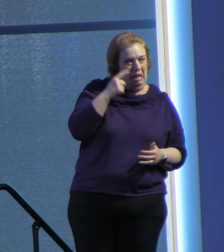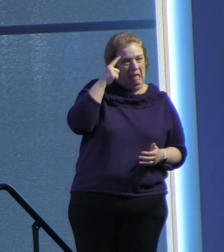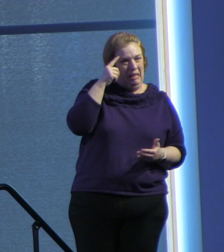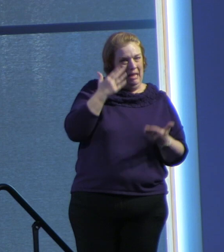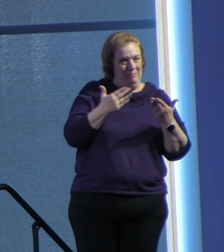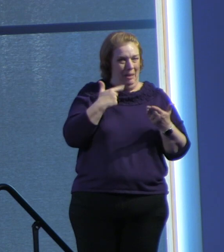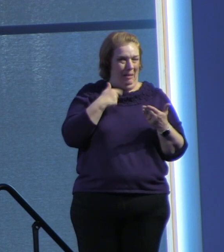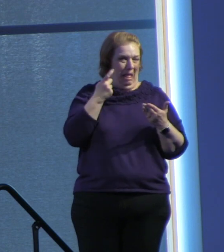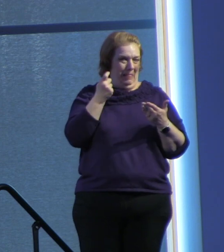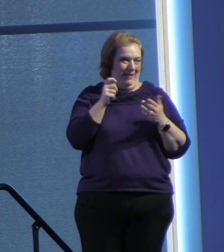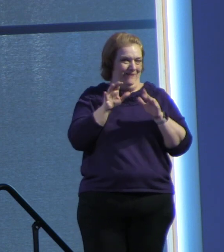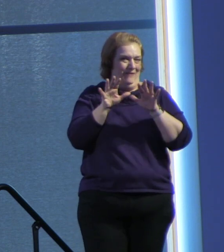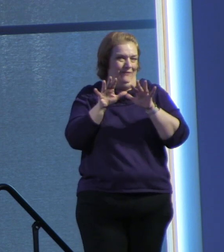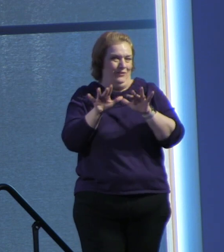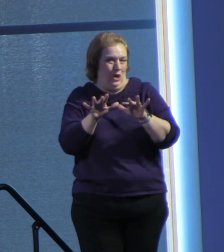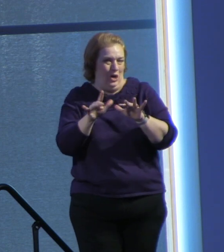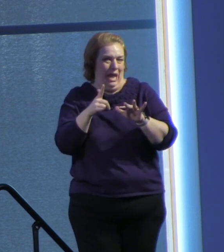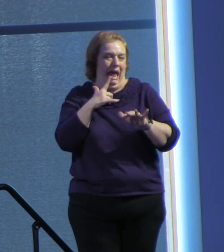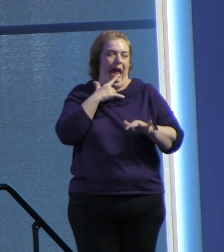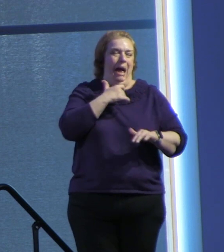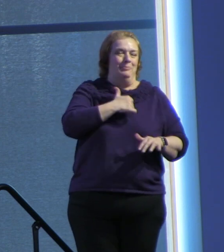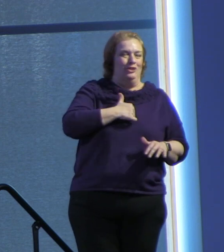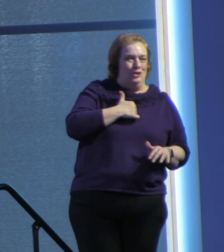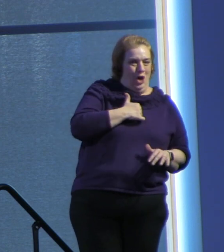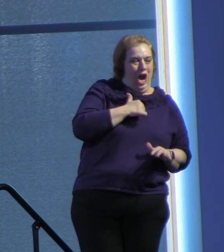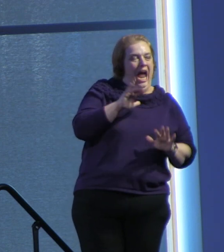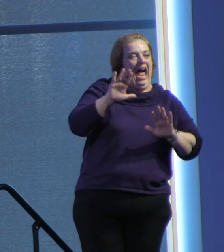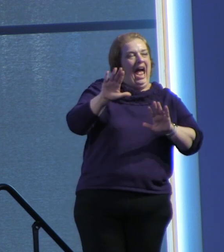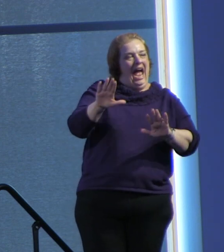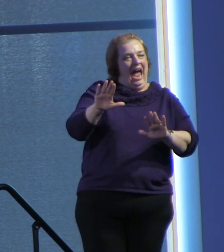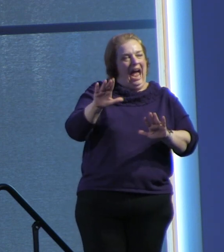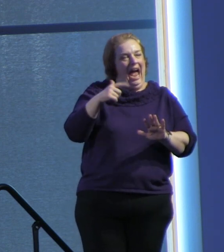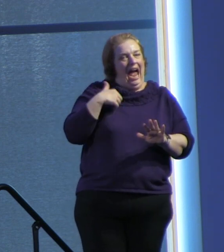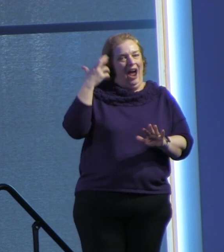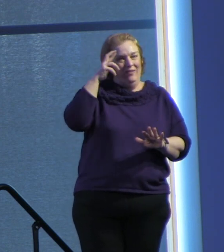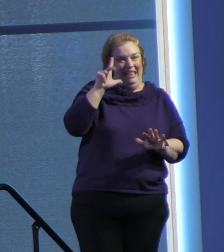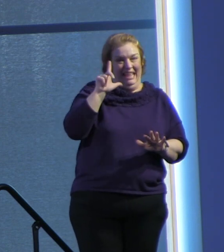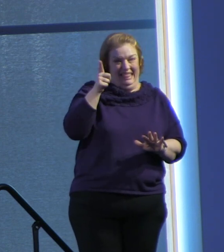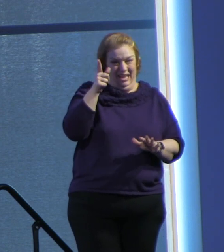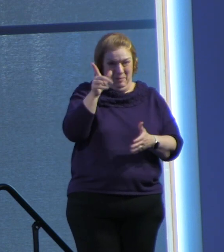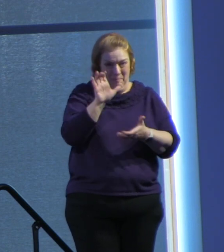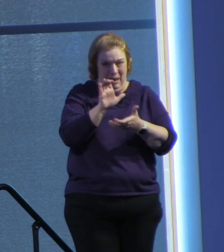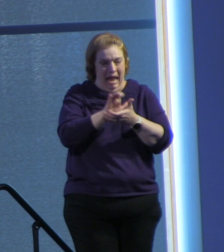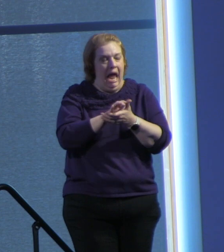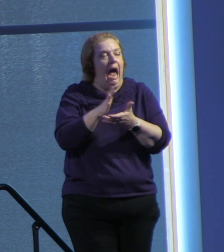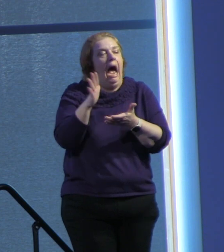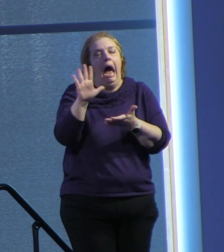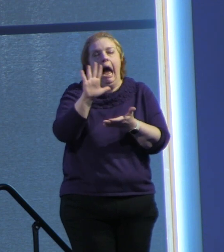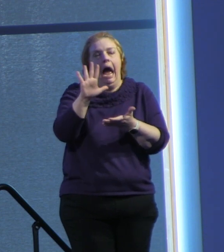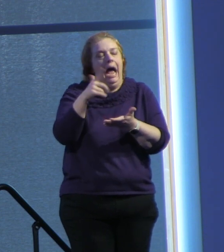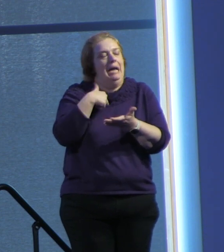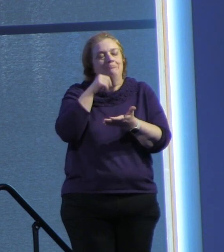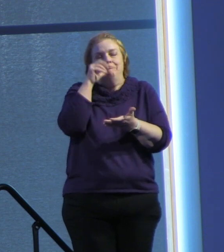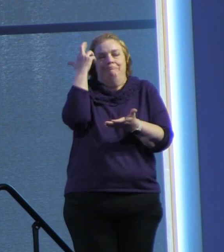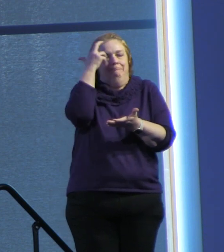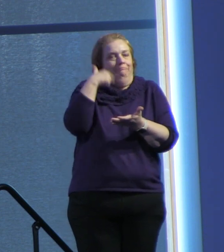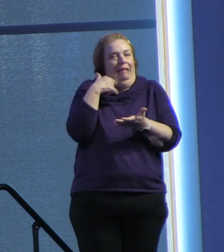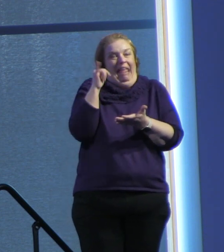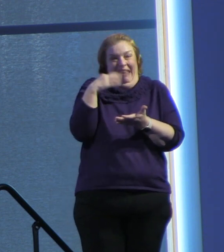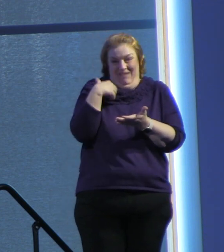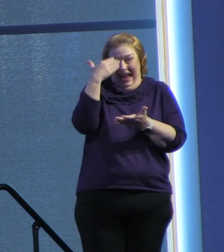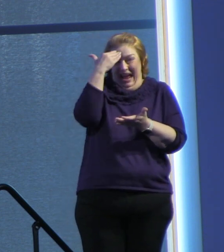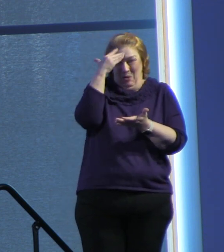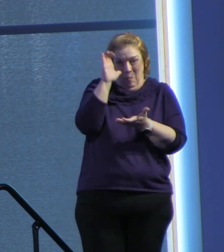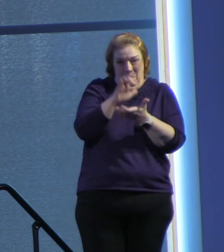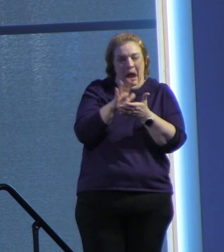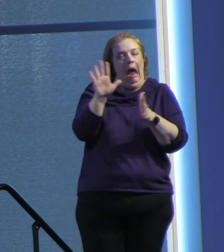maybe flirting with you. I'm so sorry. I found out later that you were married. I never would have done that if I had